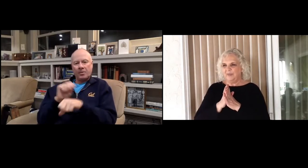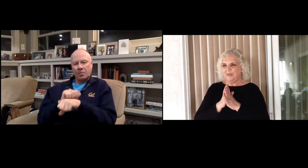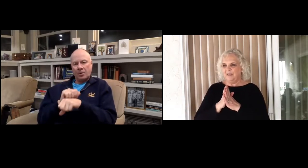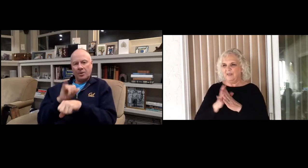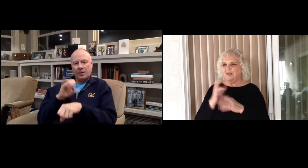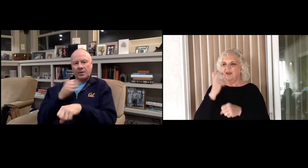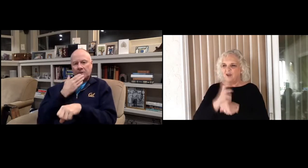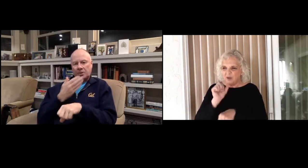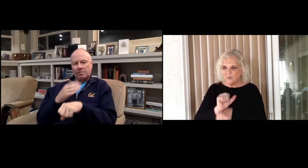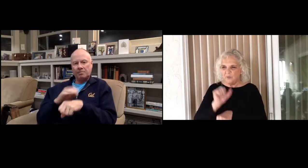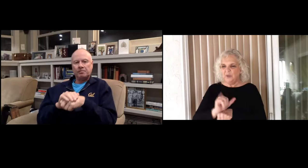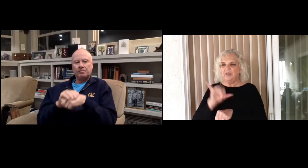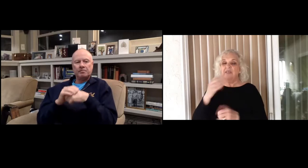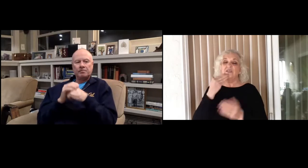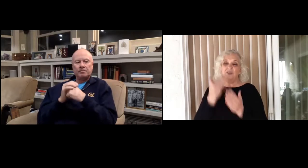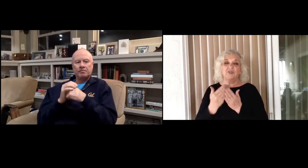Hard work is good.